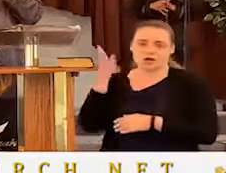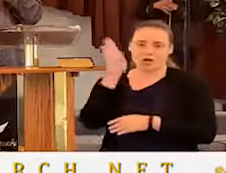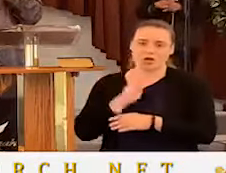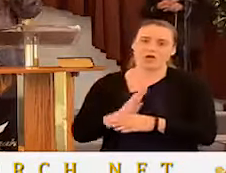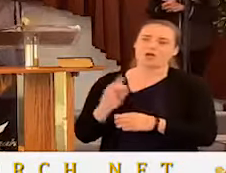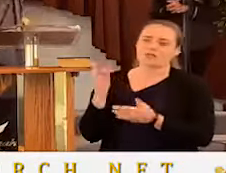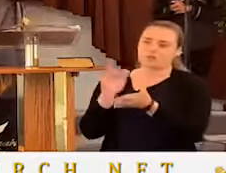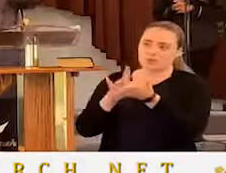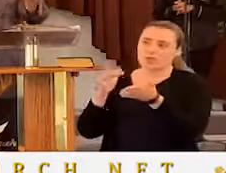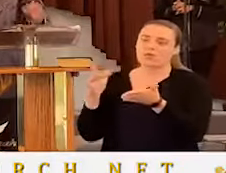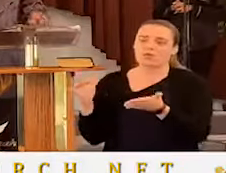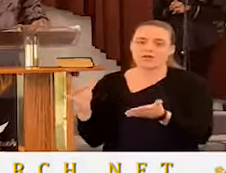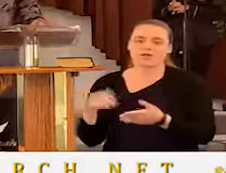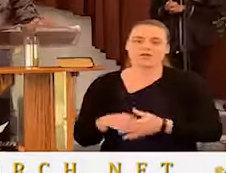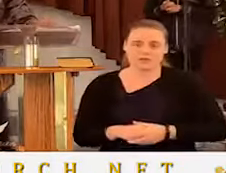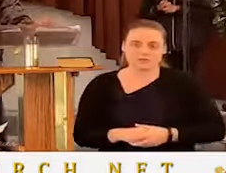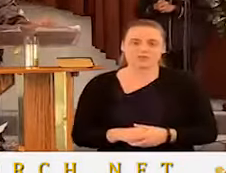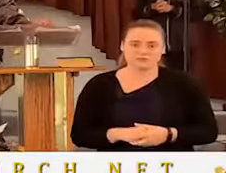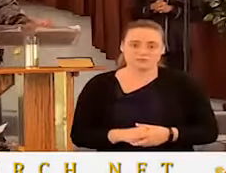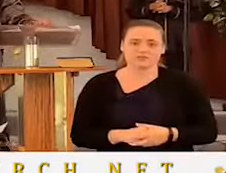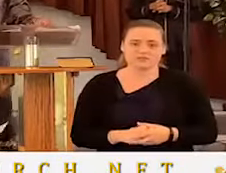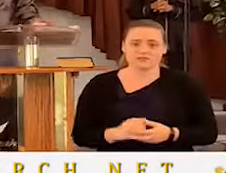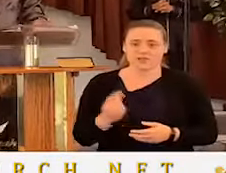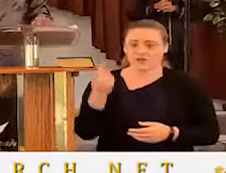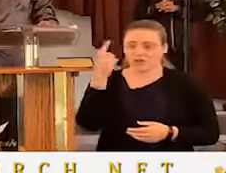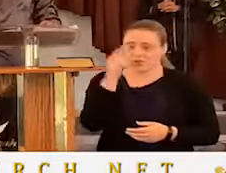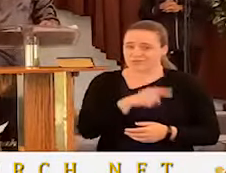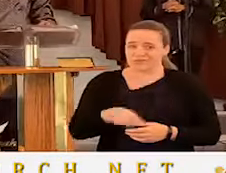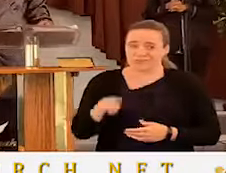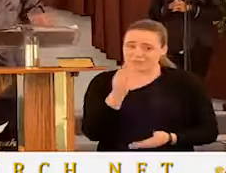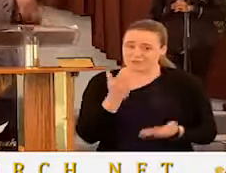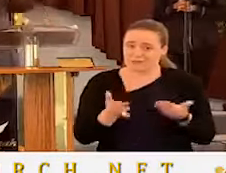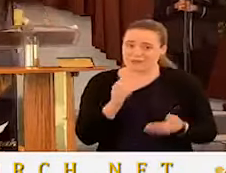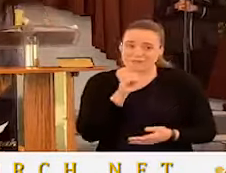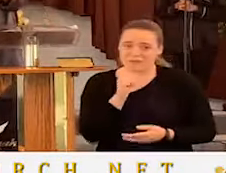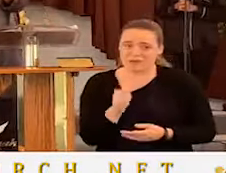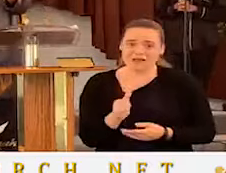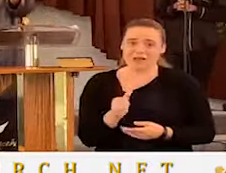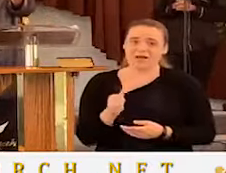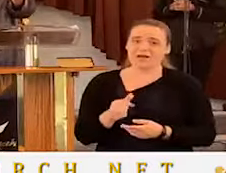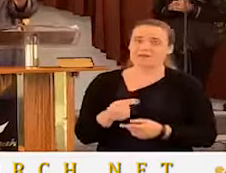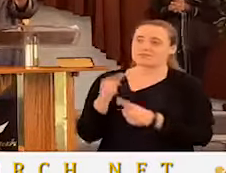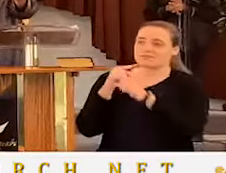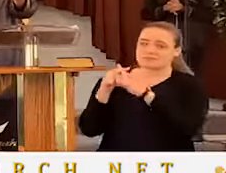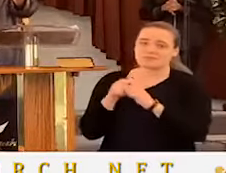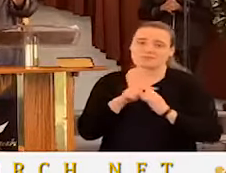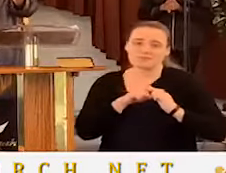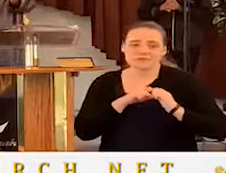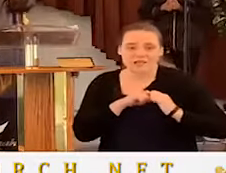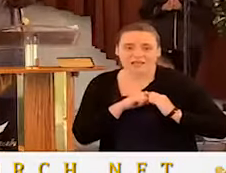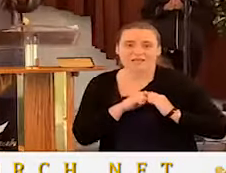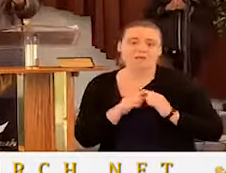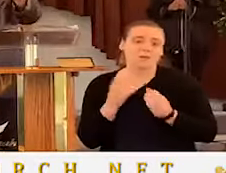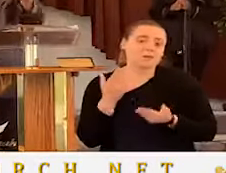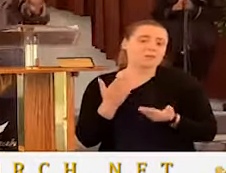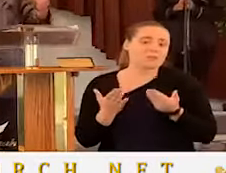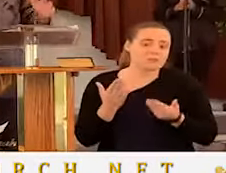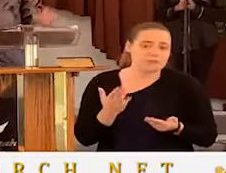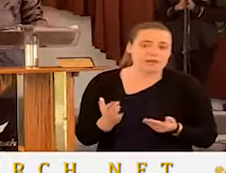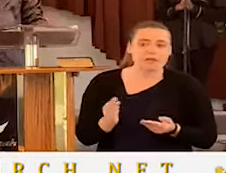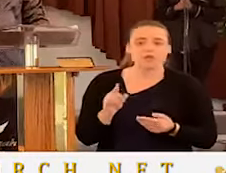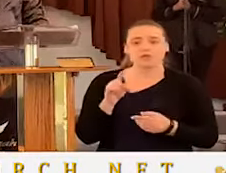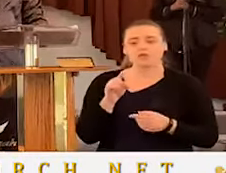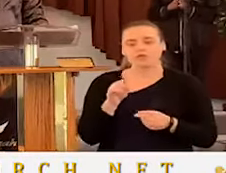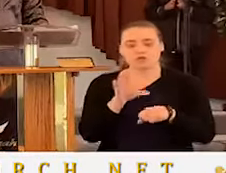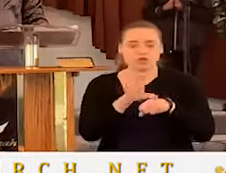Here we are. There's somebody on the line that's not saved. You're watching me right now. Maybe you're backsliding. Maybe you strayed away